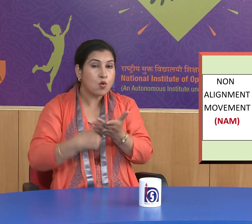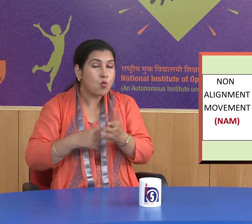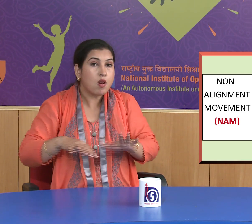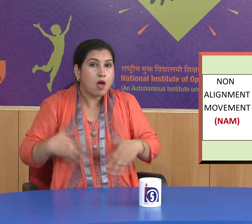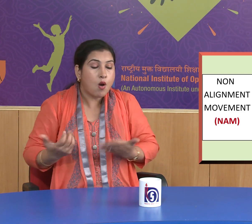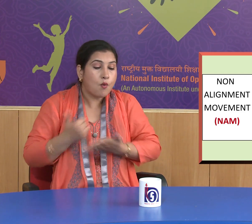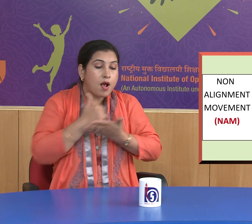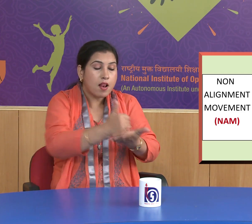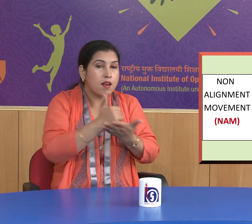it.